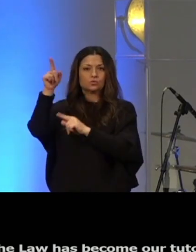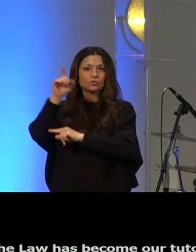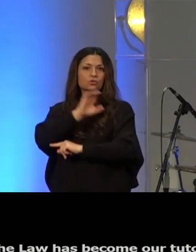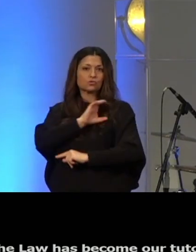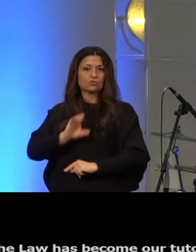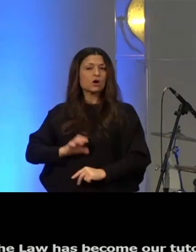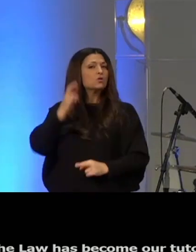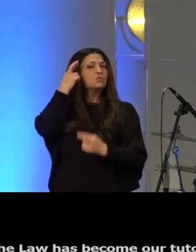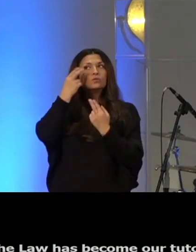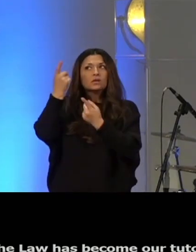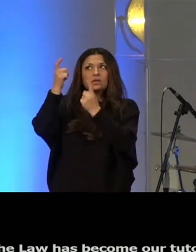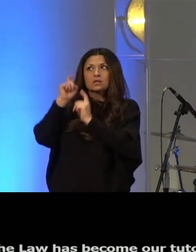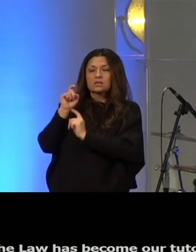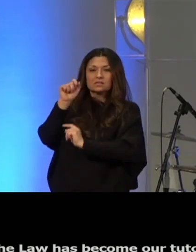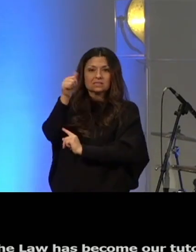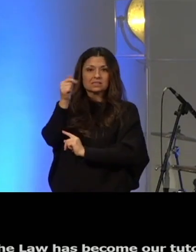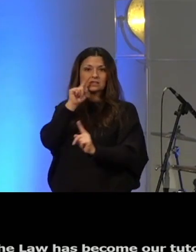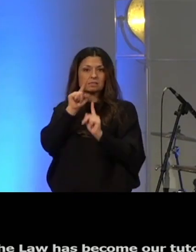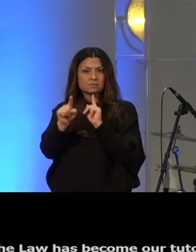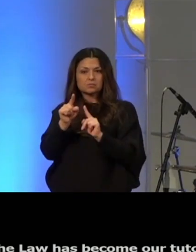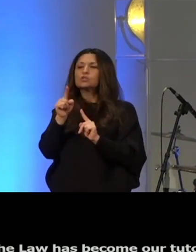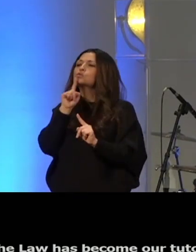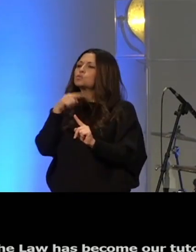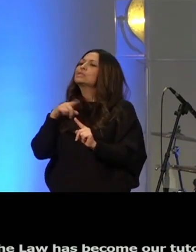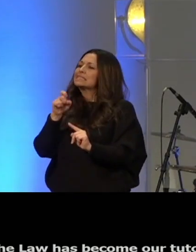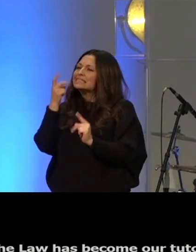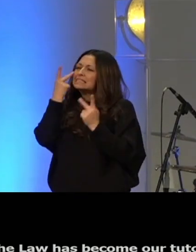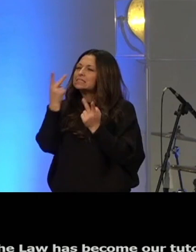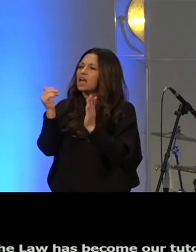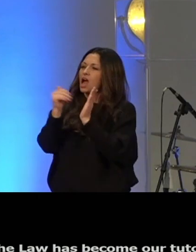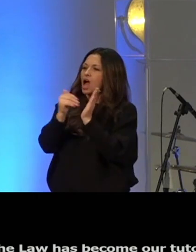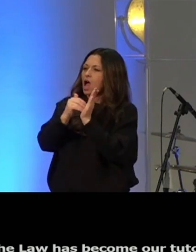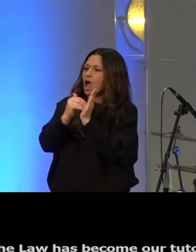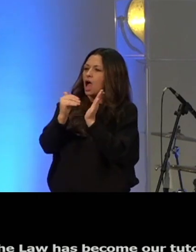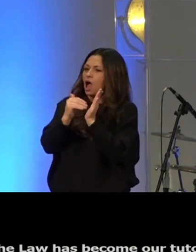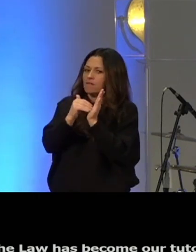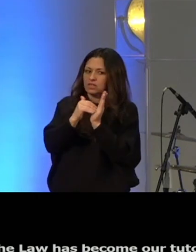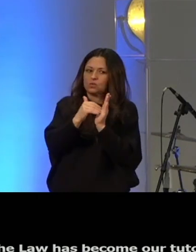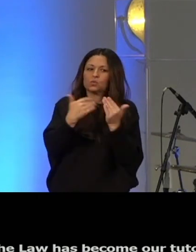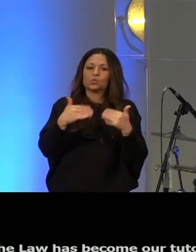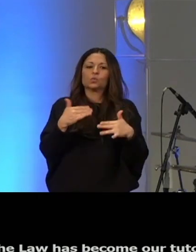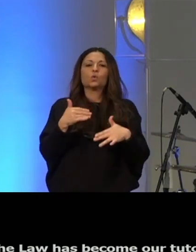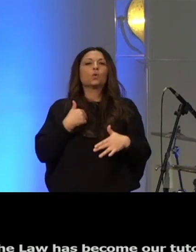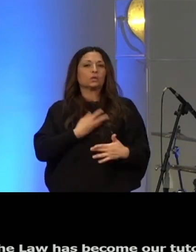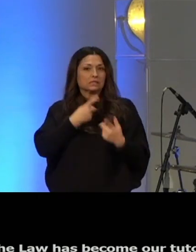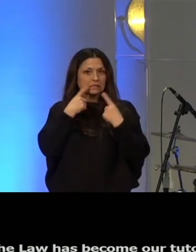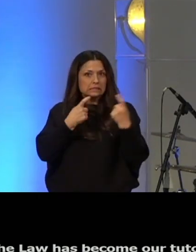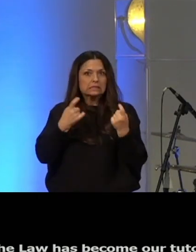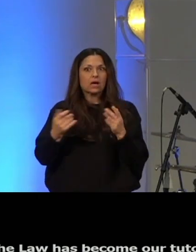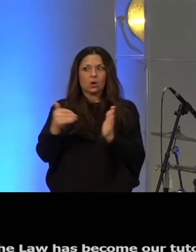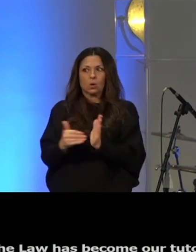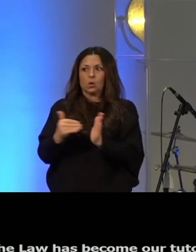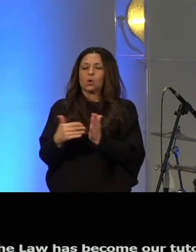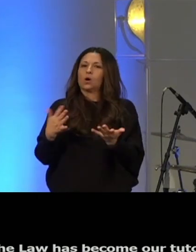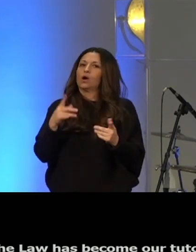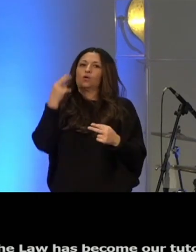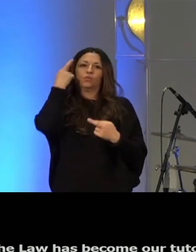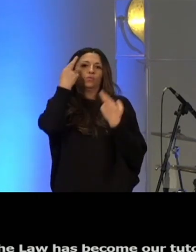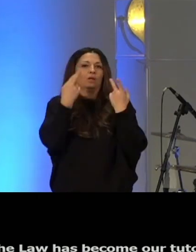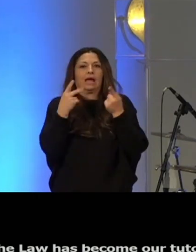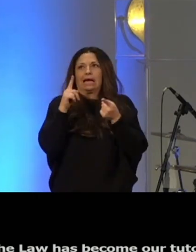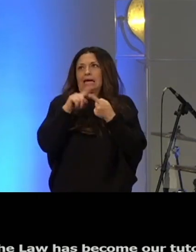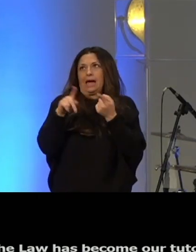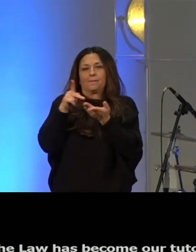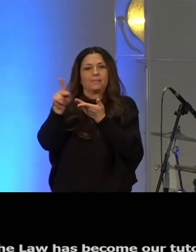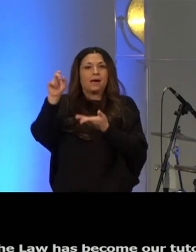Commandments was so that we would see how often we sin, so that we would realize we have a debt we can't pay, so we'd be thrilled to